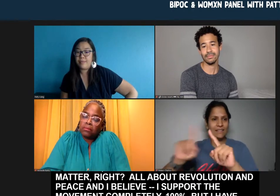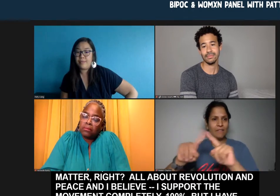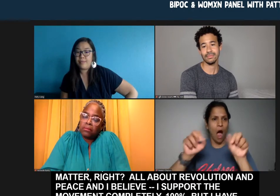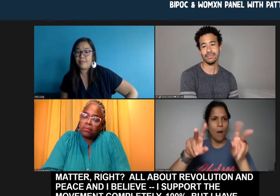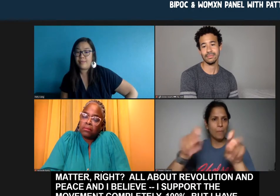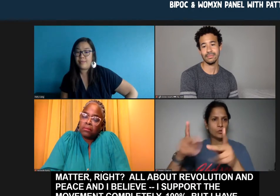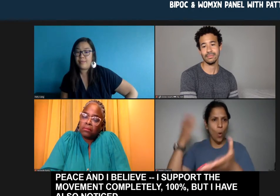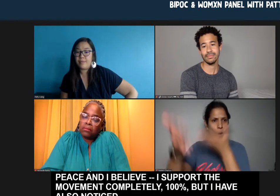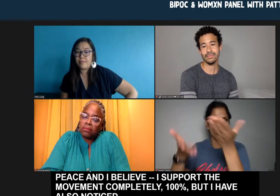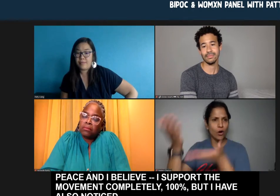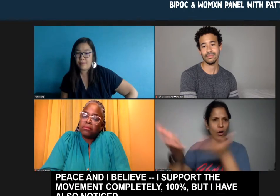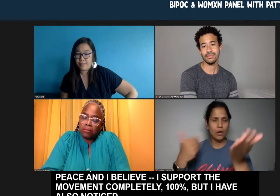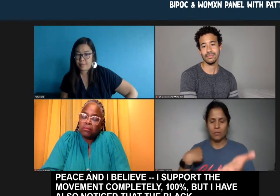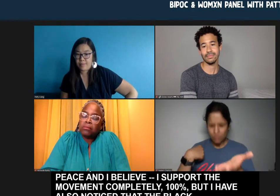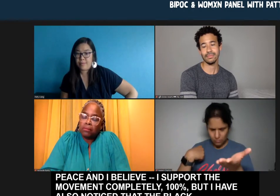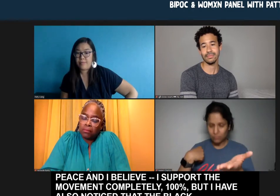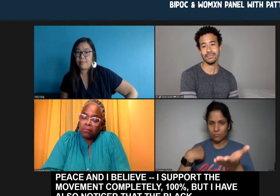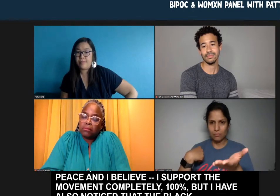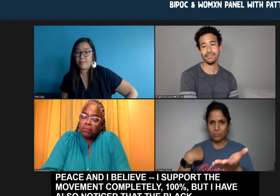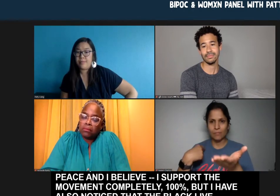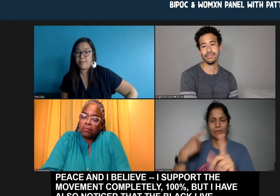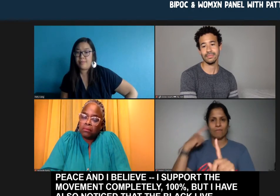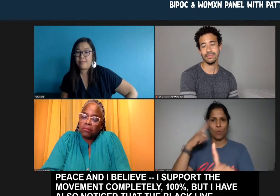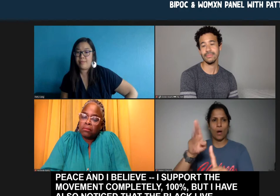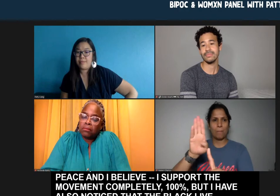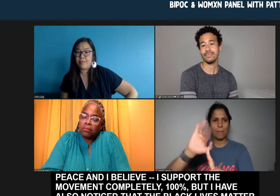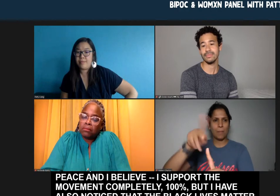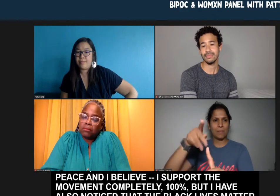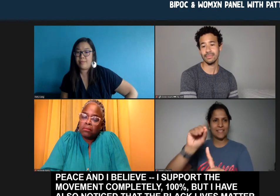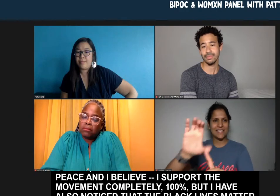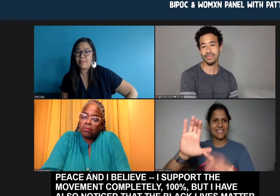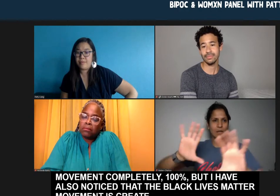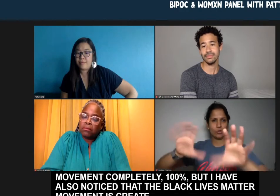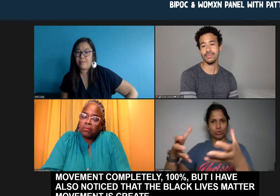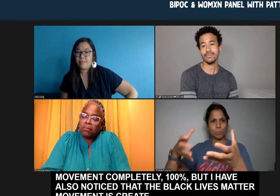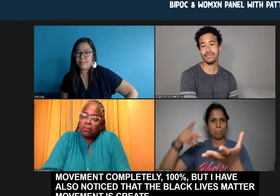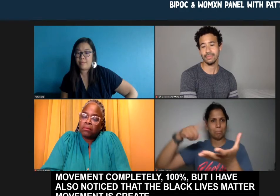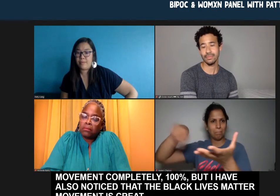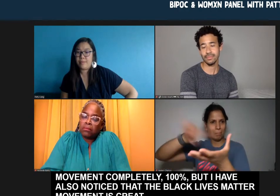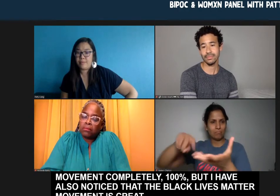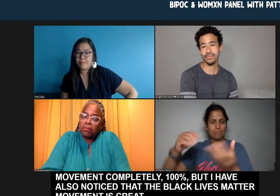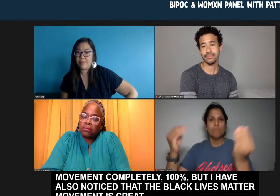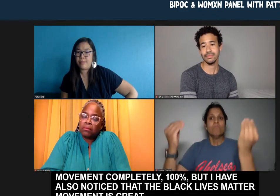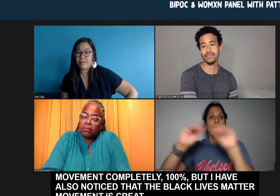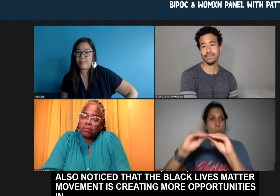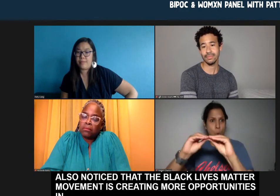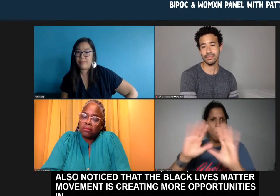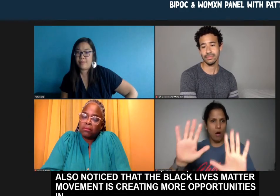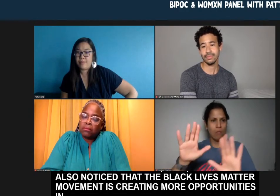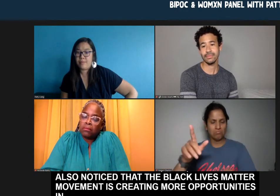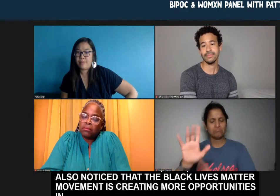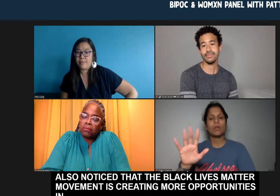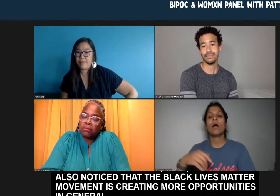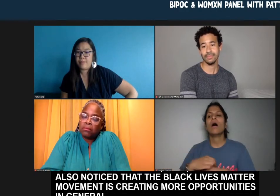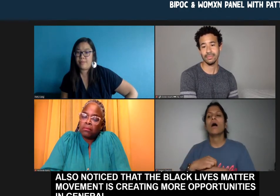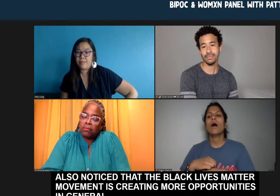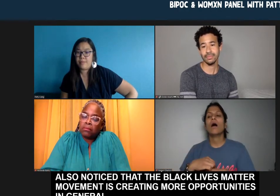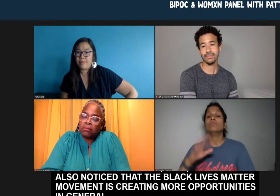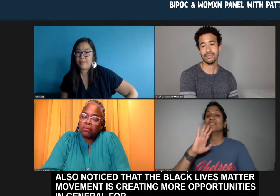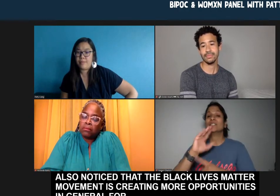movement is creating a lot more opportunities in general for BIPOC people in particular, which is